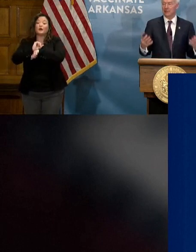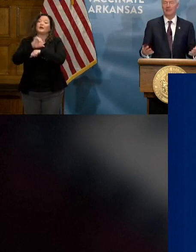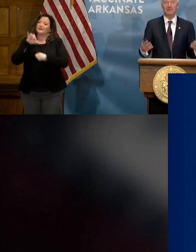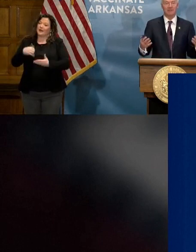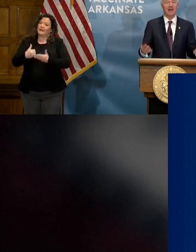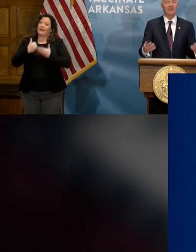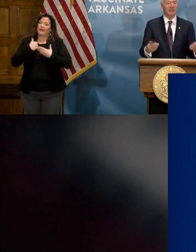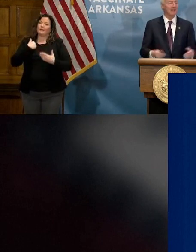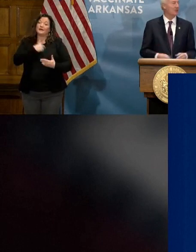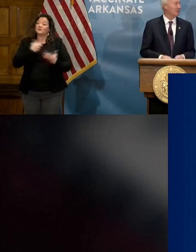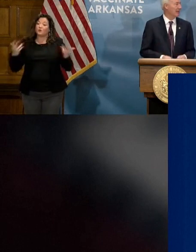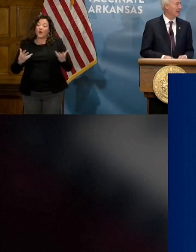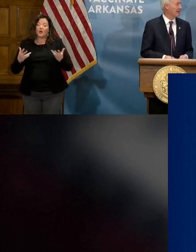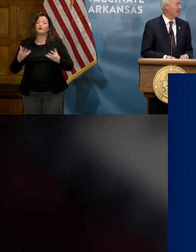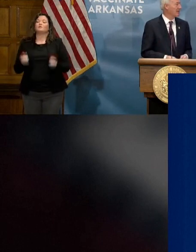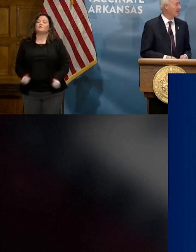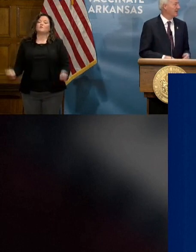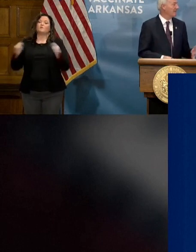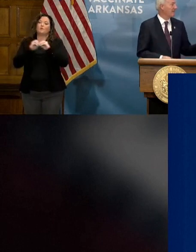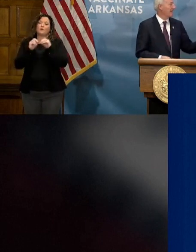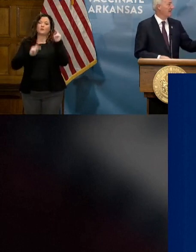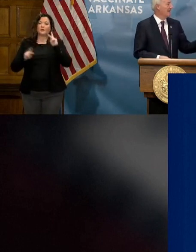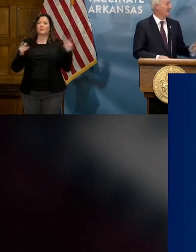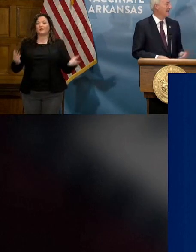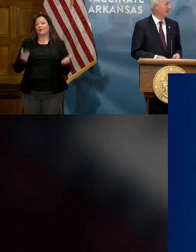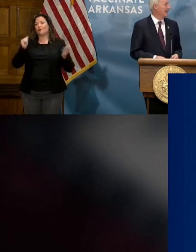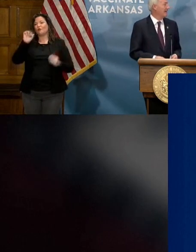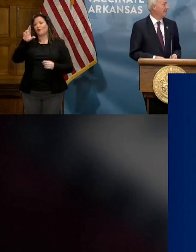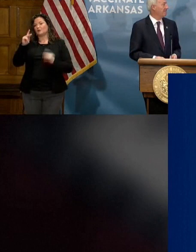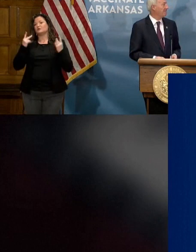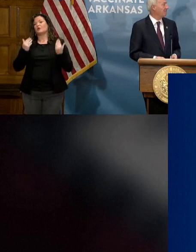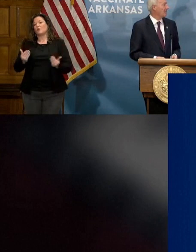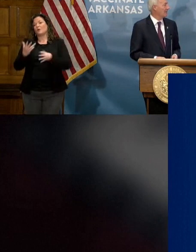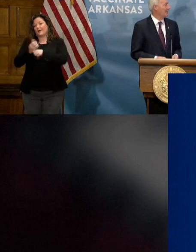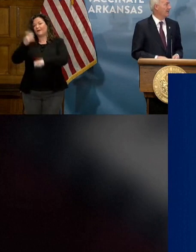to increase the vaccination rate in Arkansas.